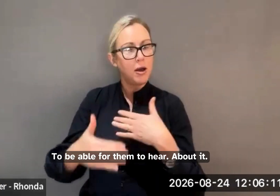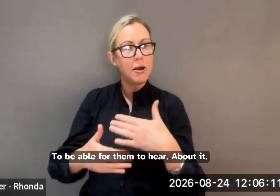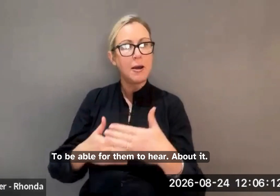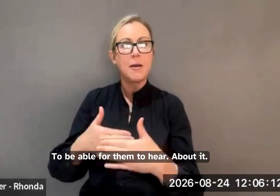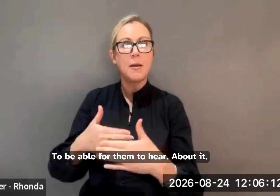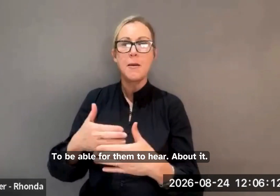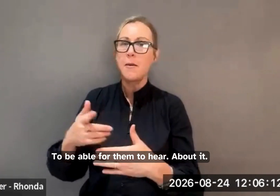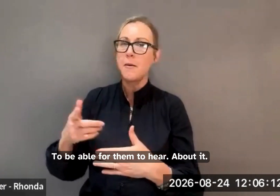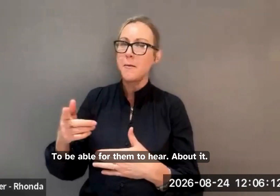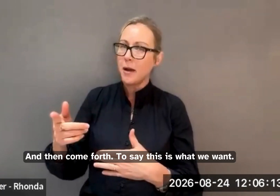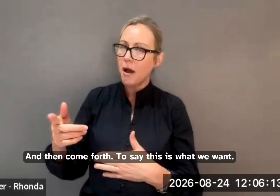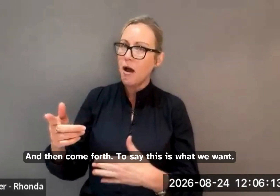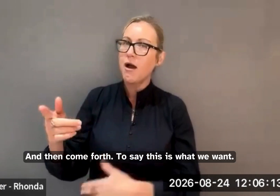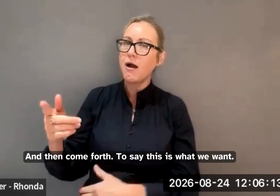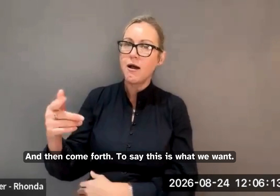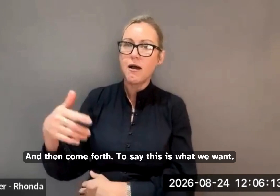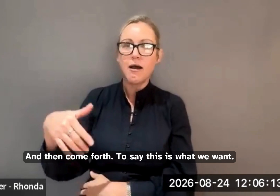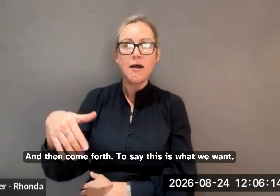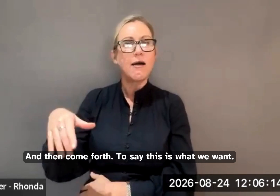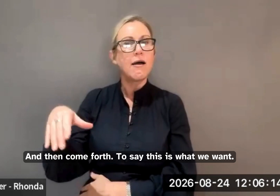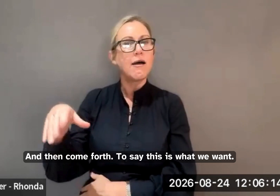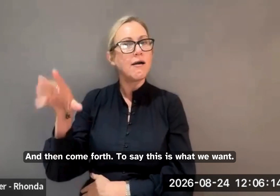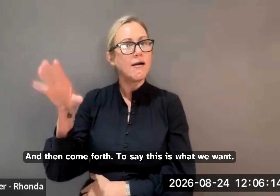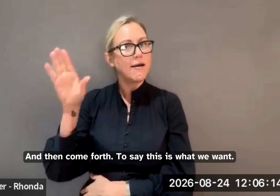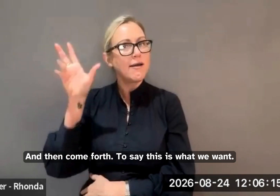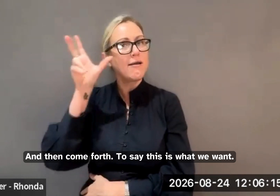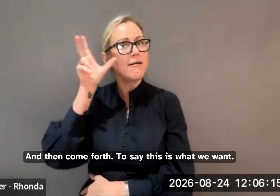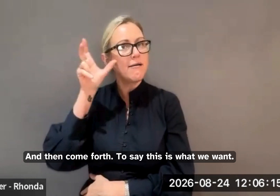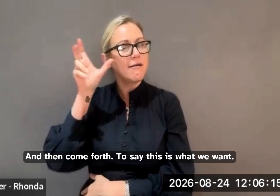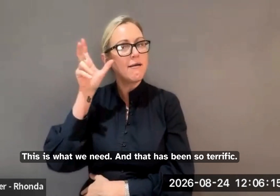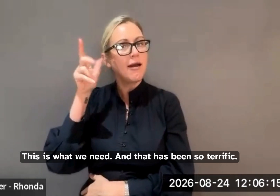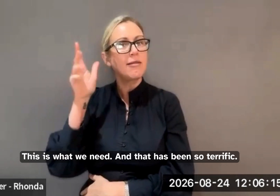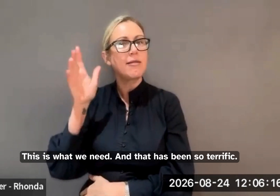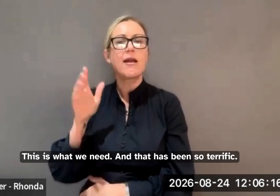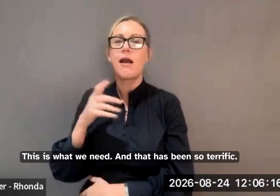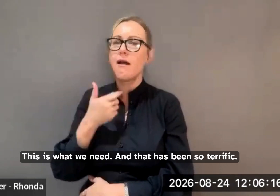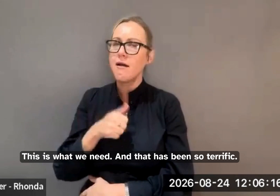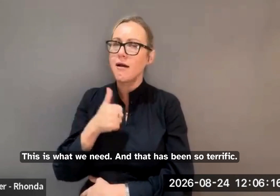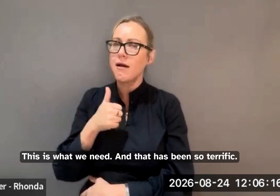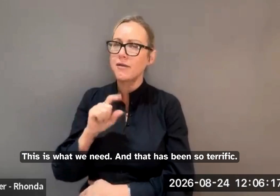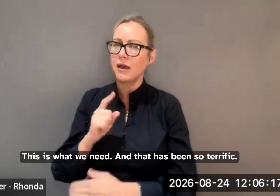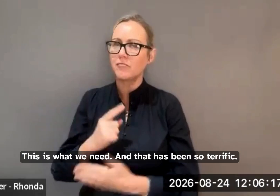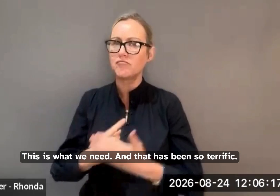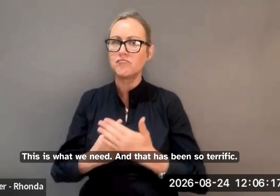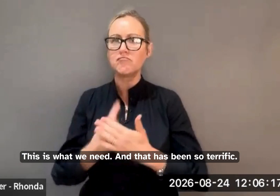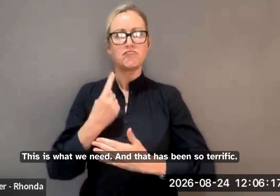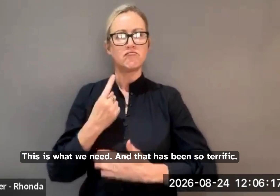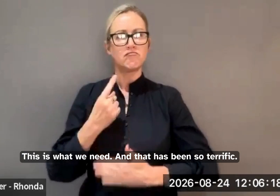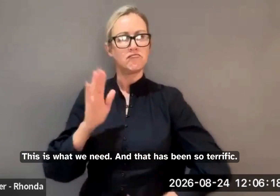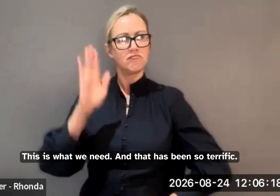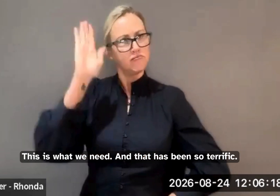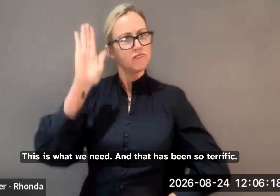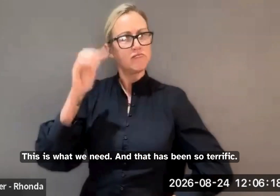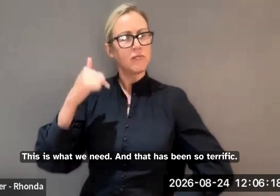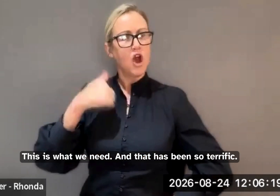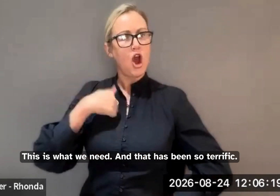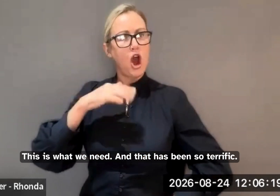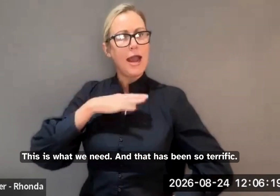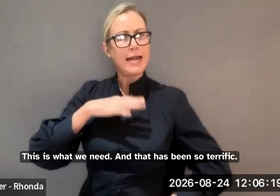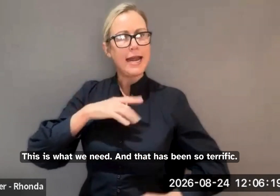for them to hear about it and then come forth to say, this is what we want, this is what we need. And that has